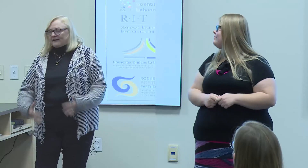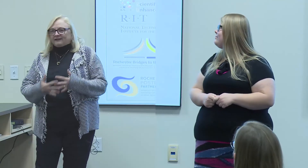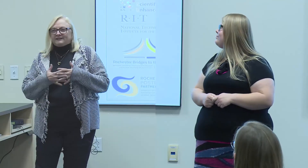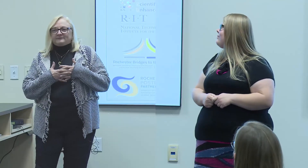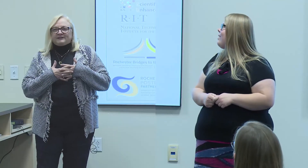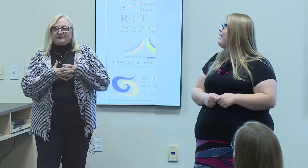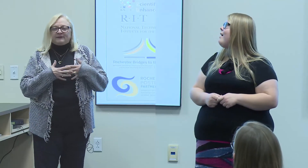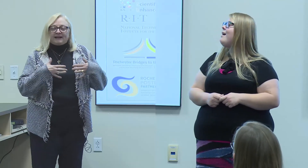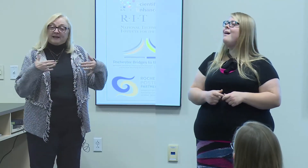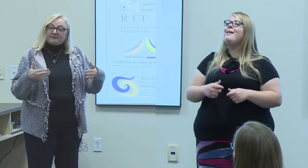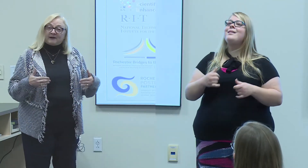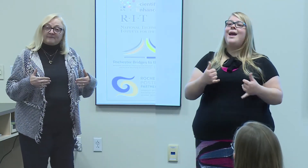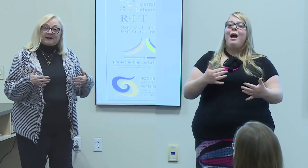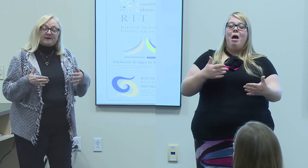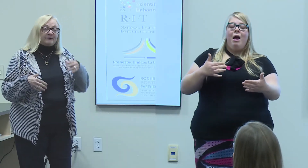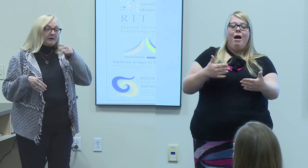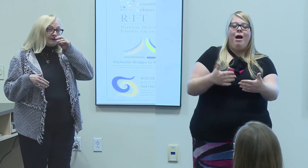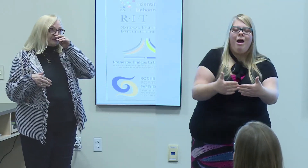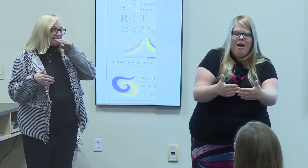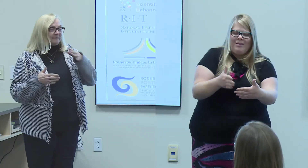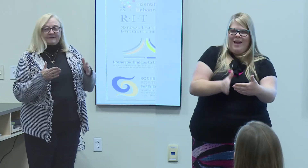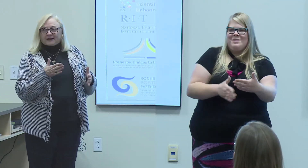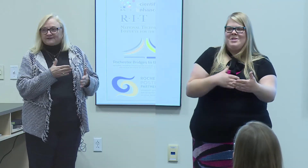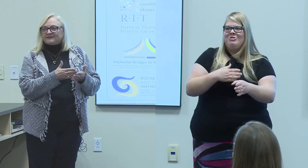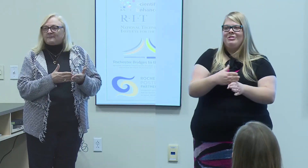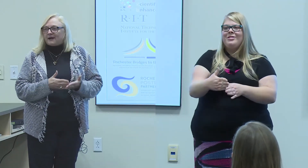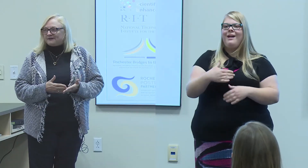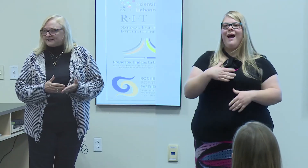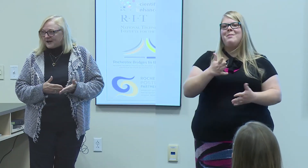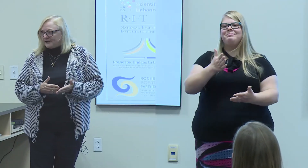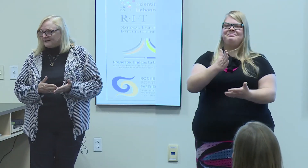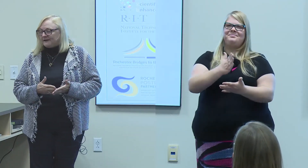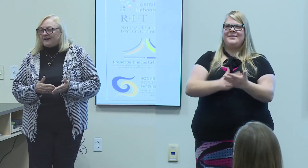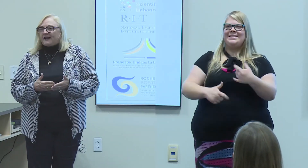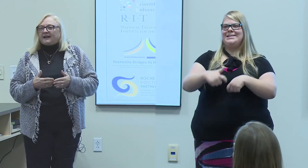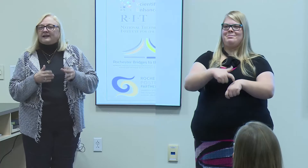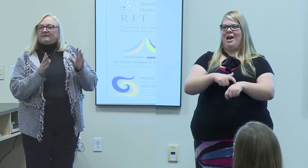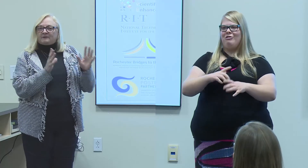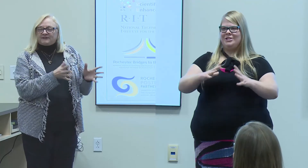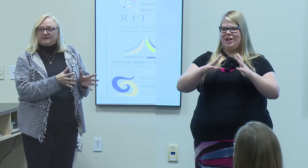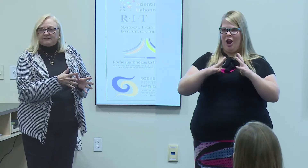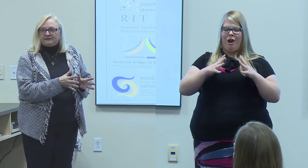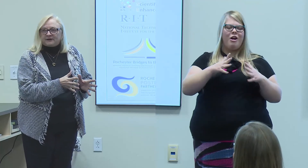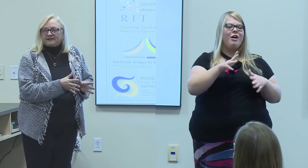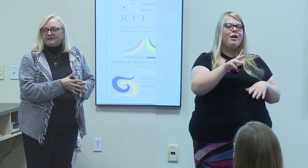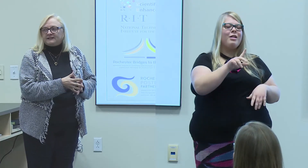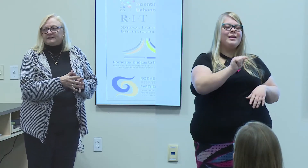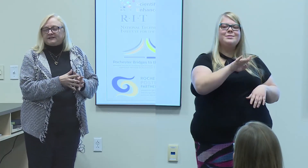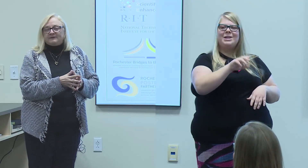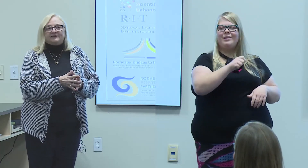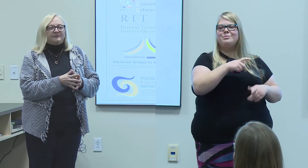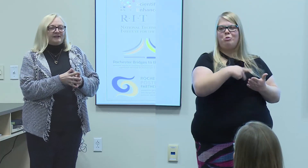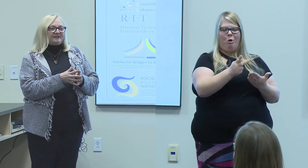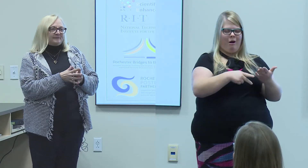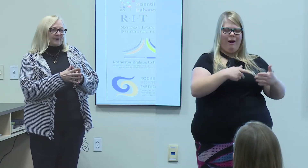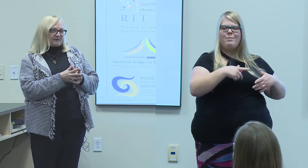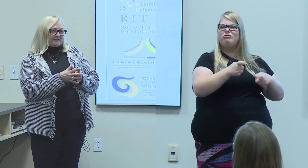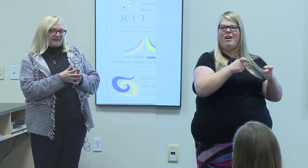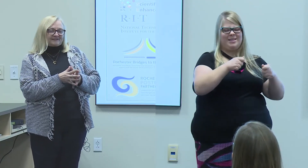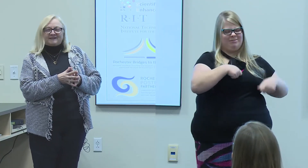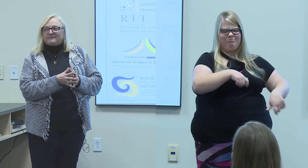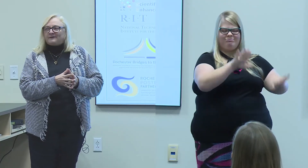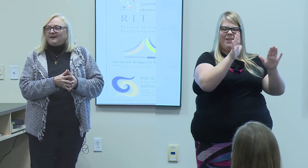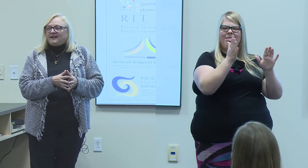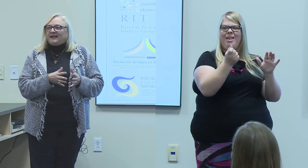So now that leads me to the end part of my career because I'm now semi-retired. I gave up directing the TBS PhD